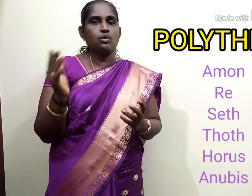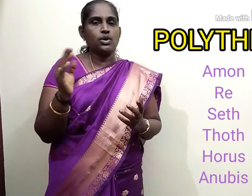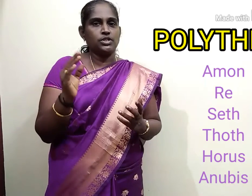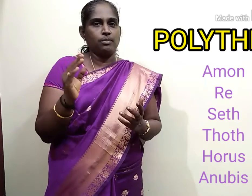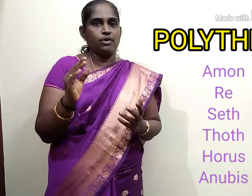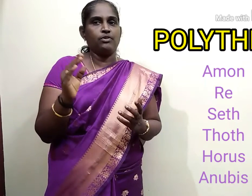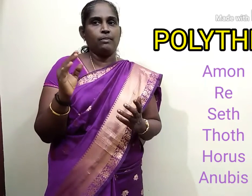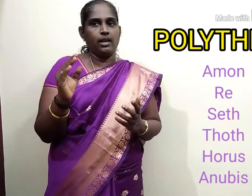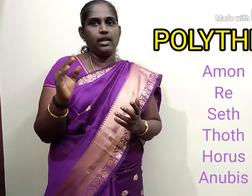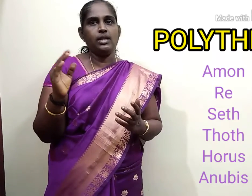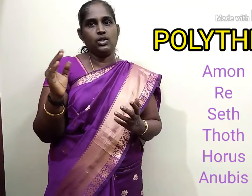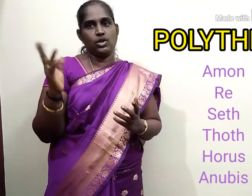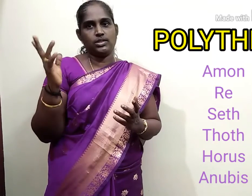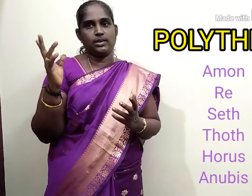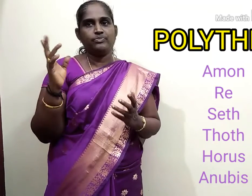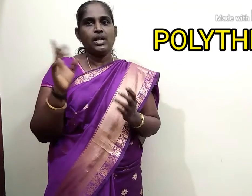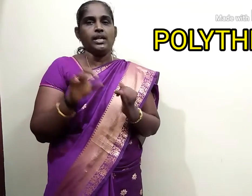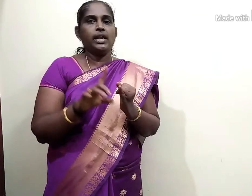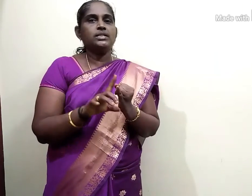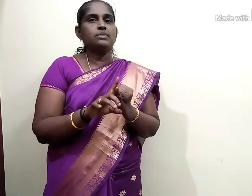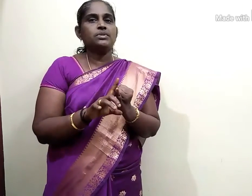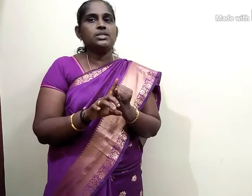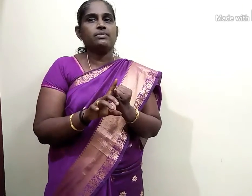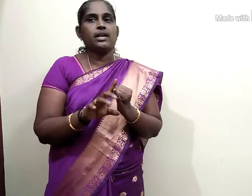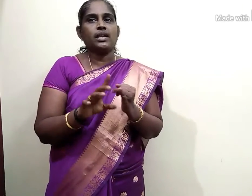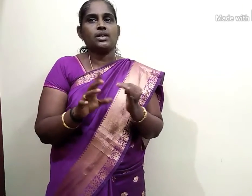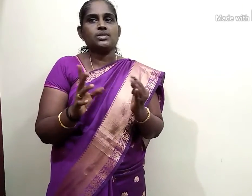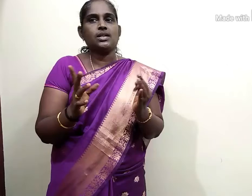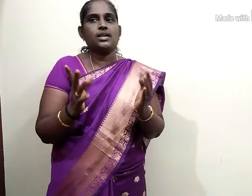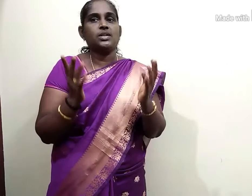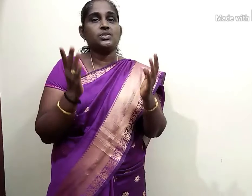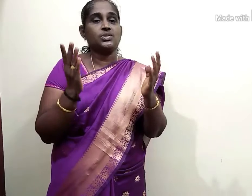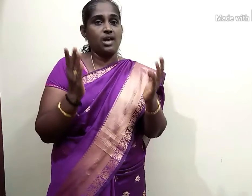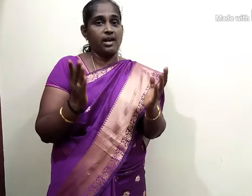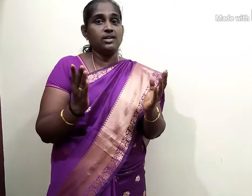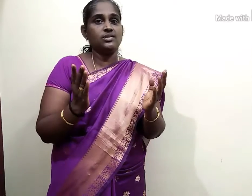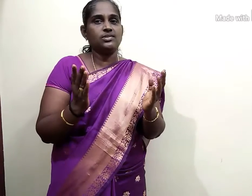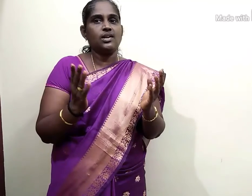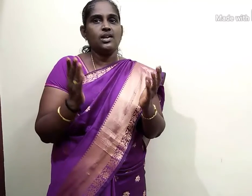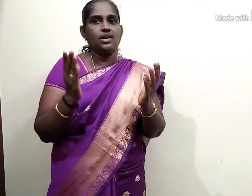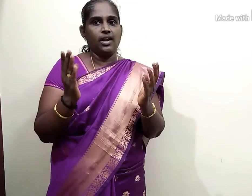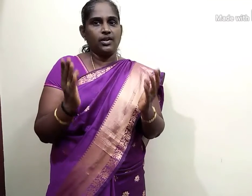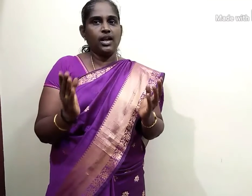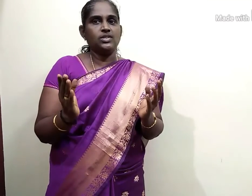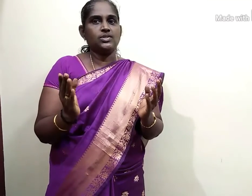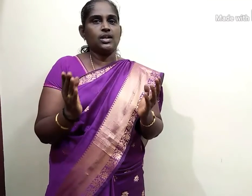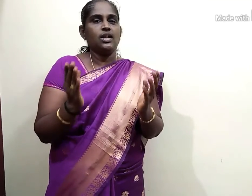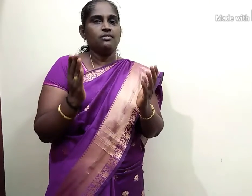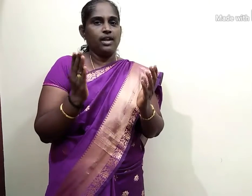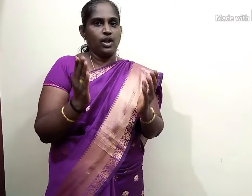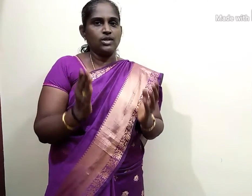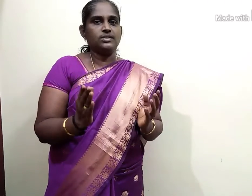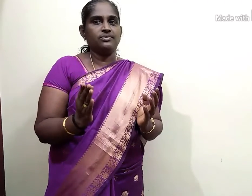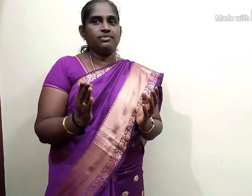worship of many gods. Egyptians were excellent in science, literature,